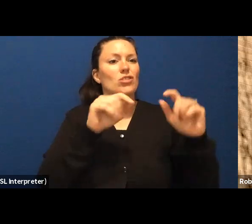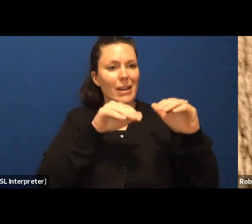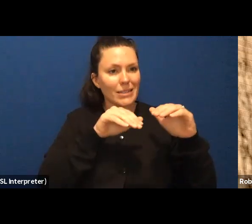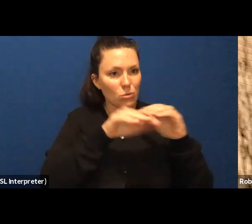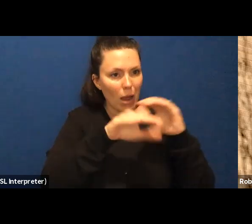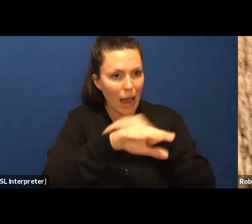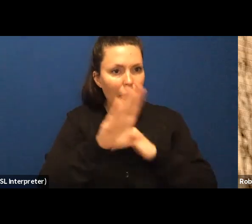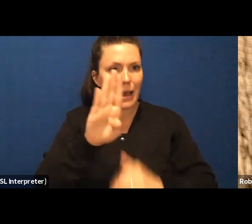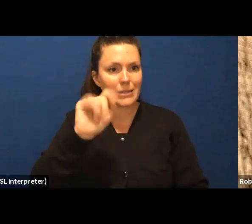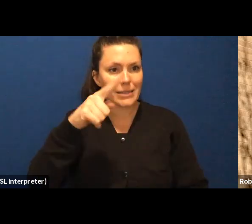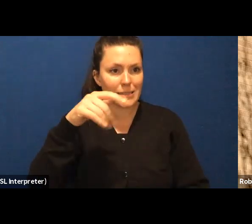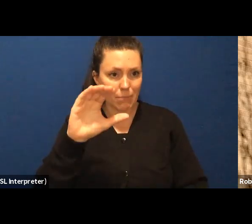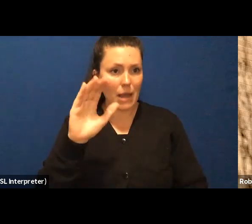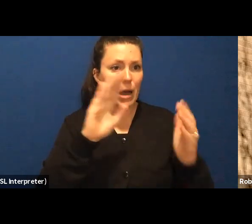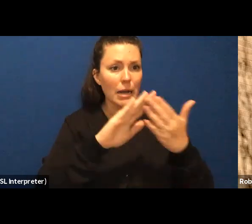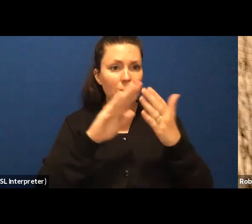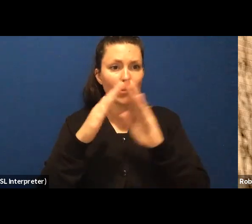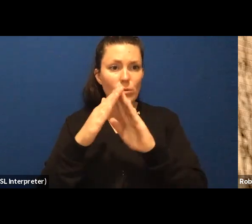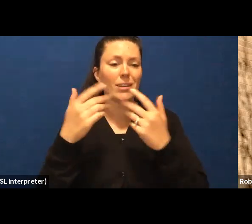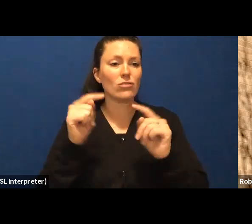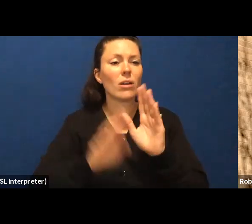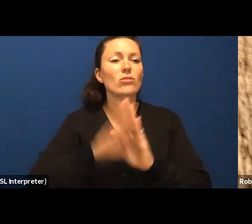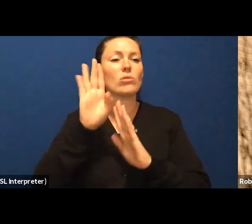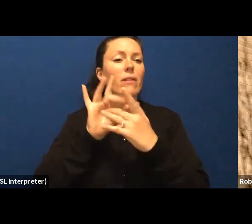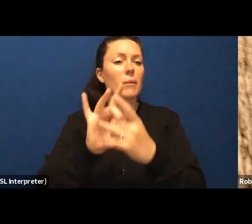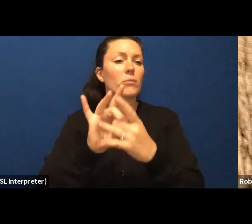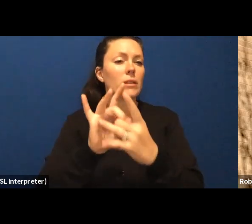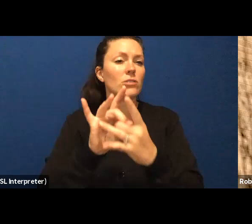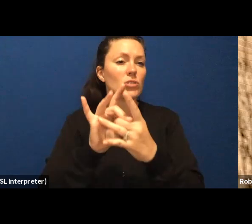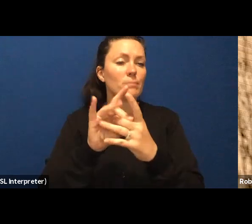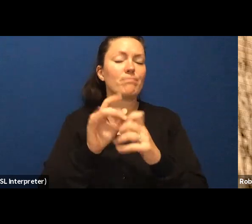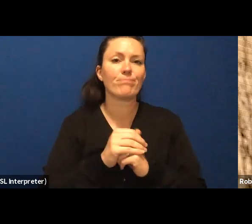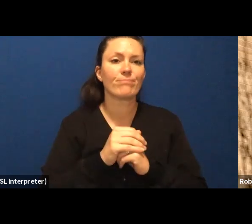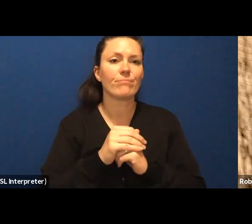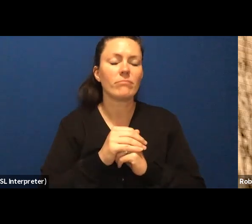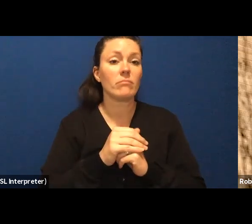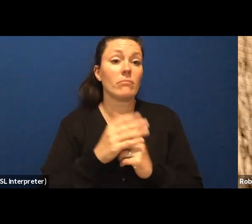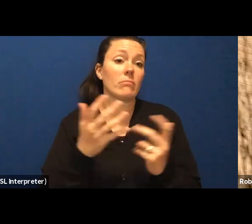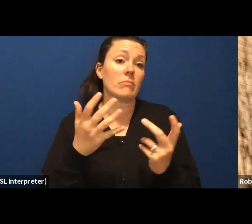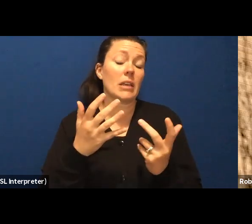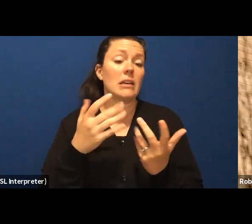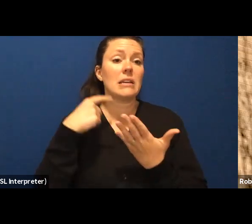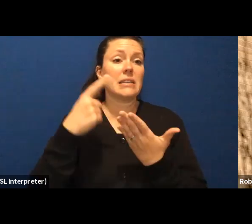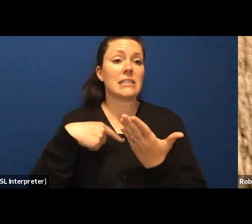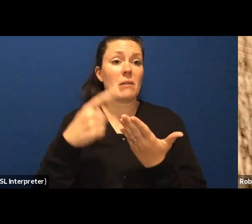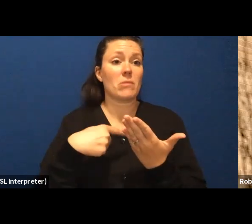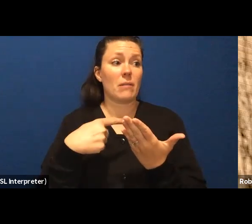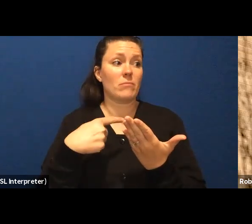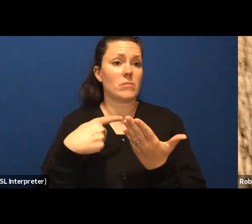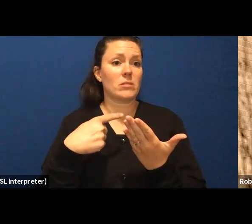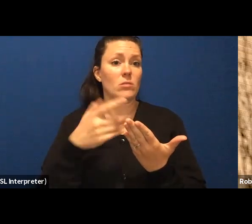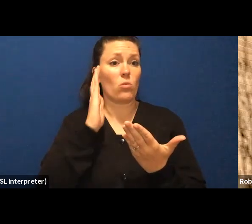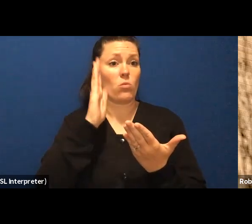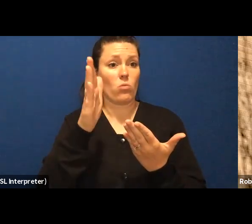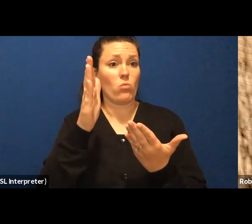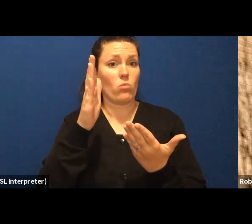developing those relationships. You know, there may be times where we find consumers who